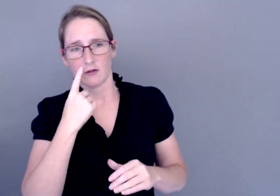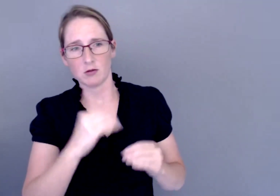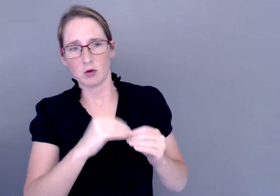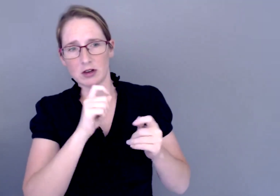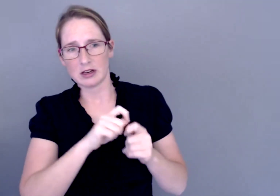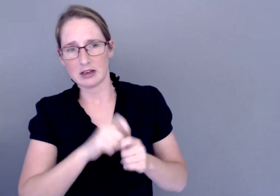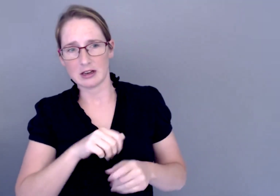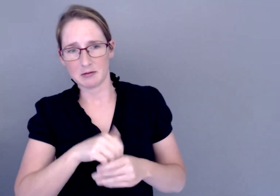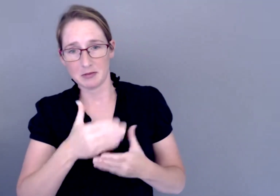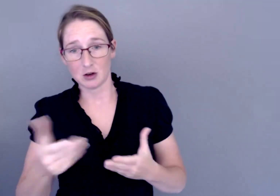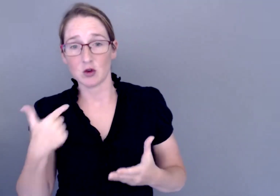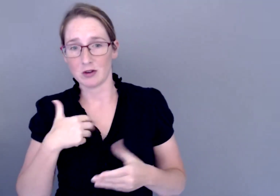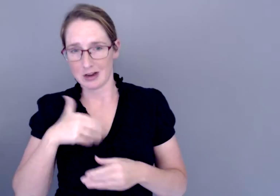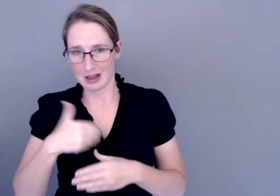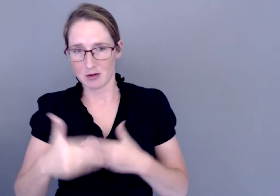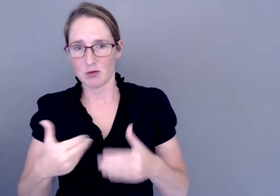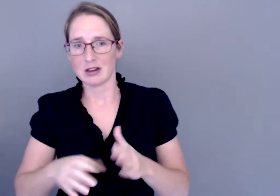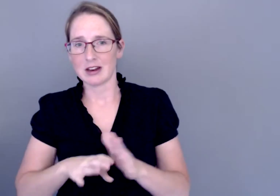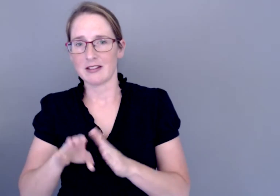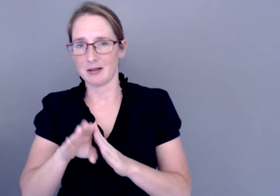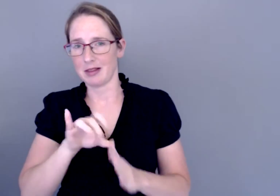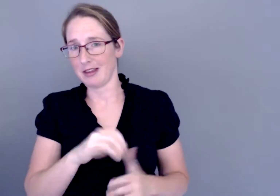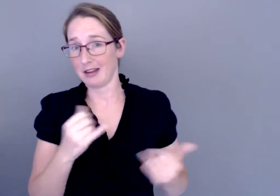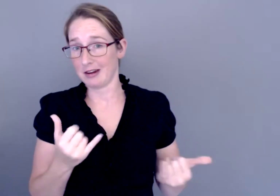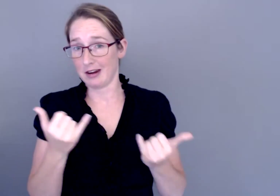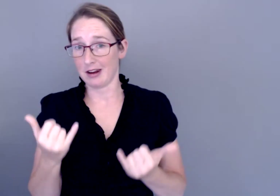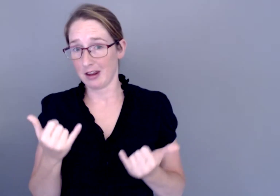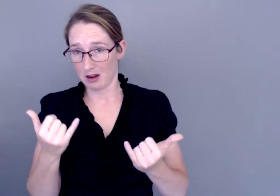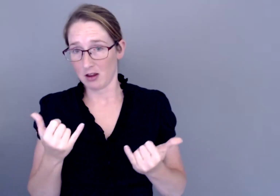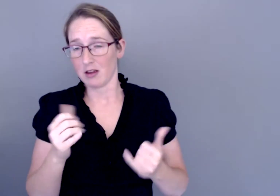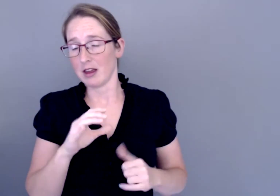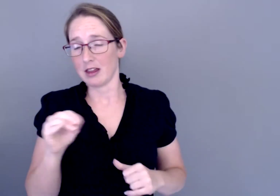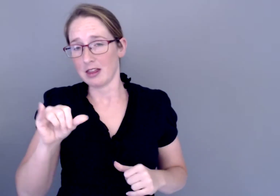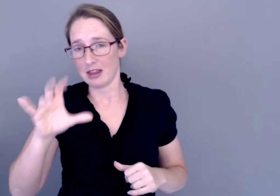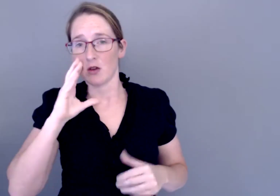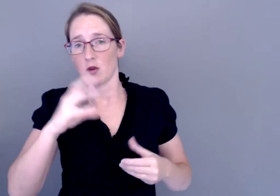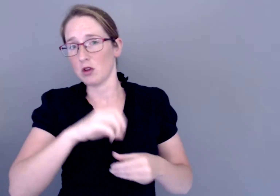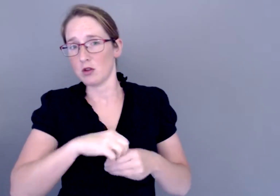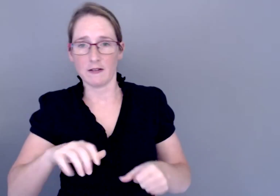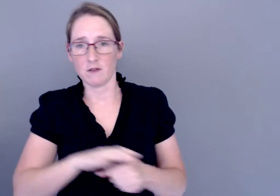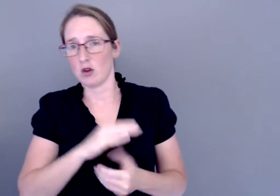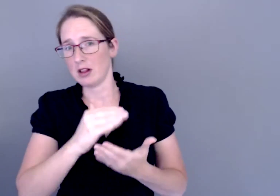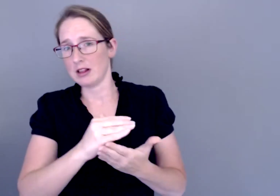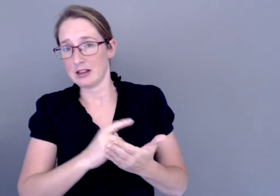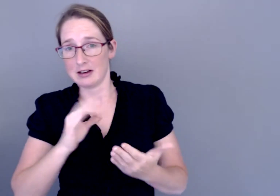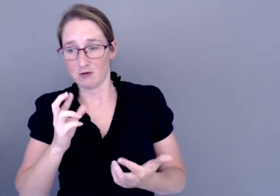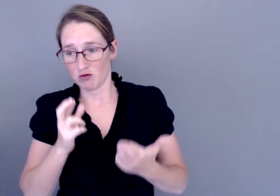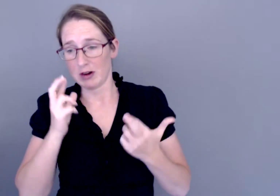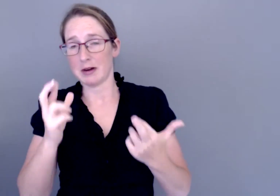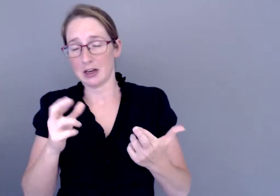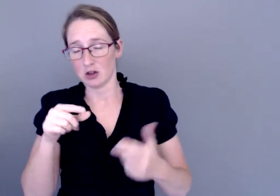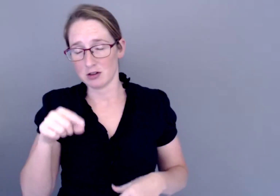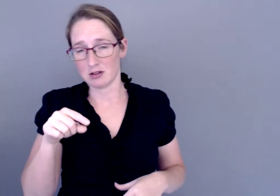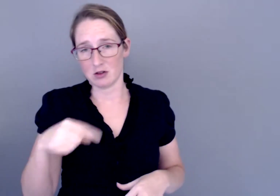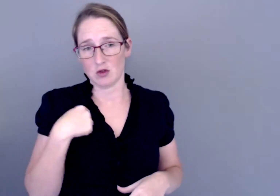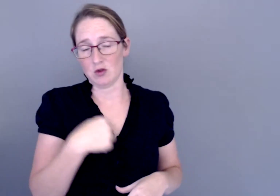And we are in the process of developing those right now. And that will include a full list of the recommendations